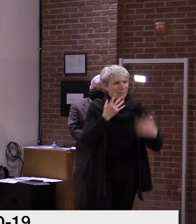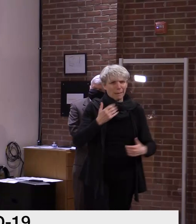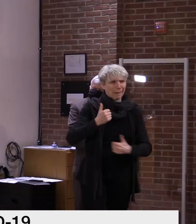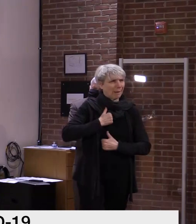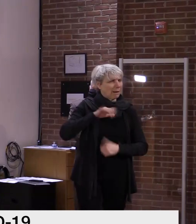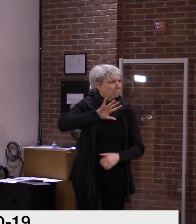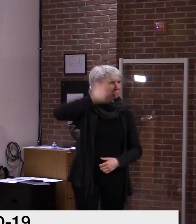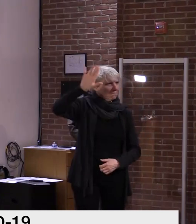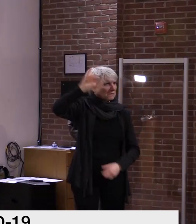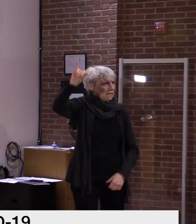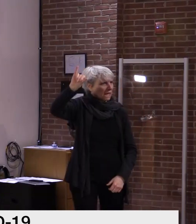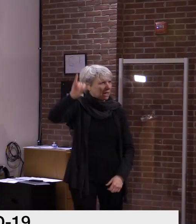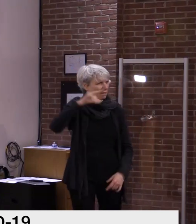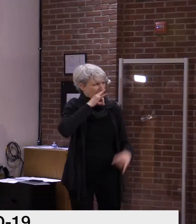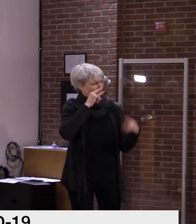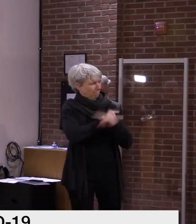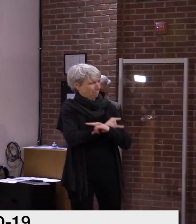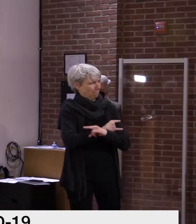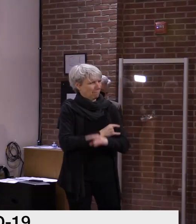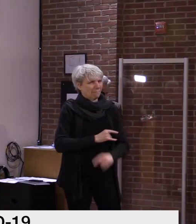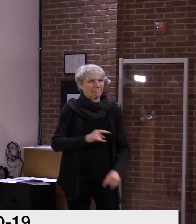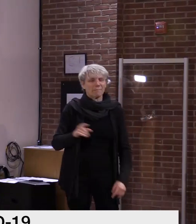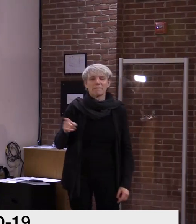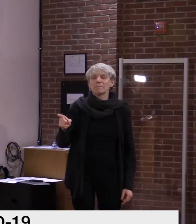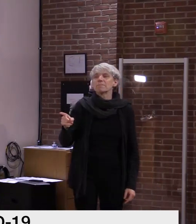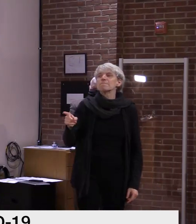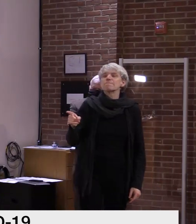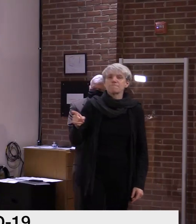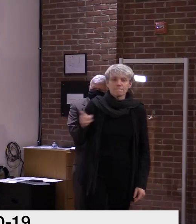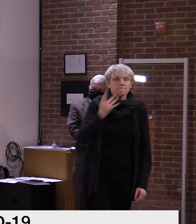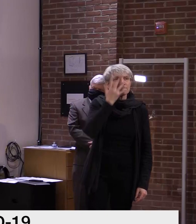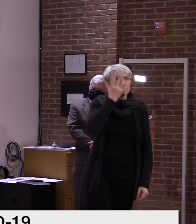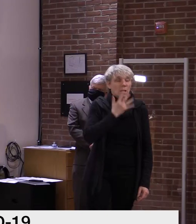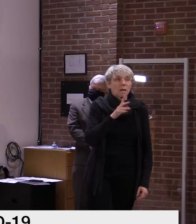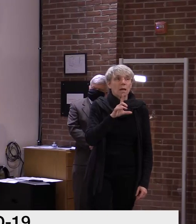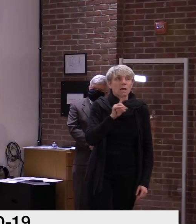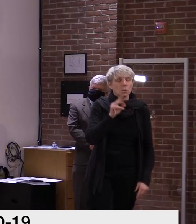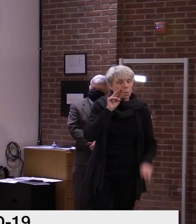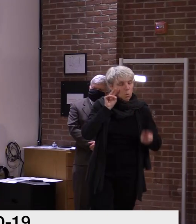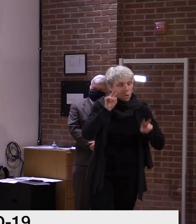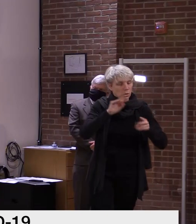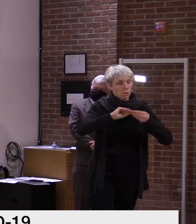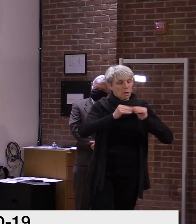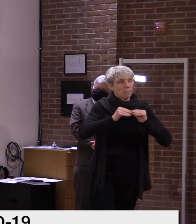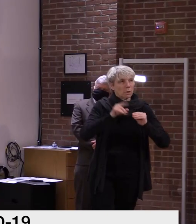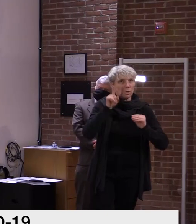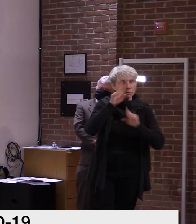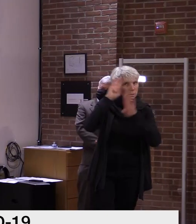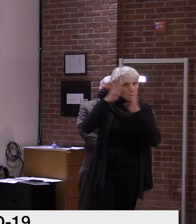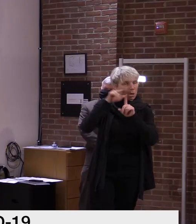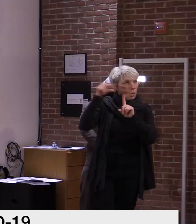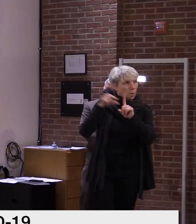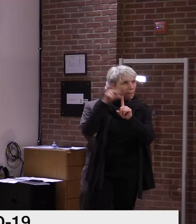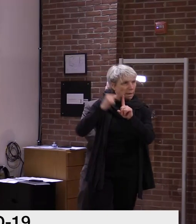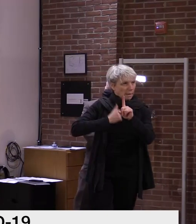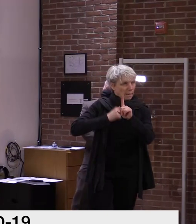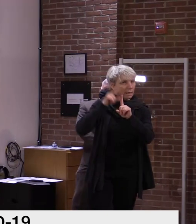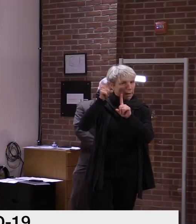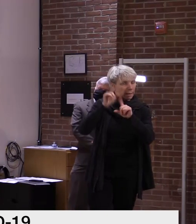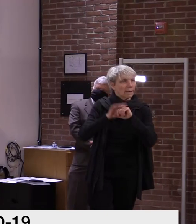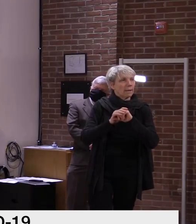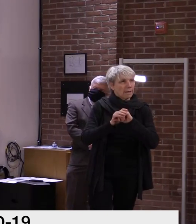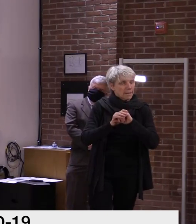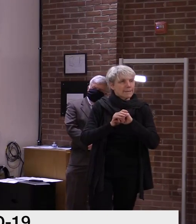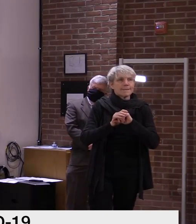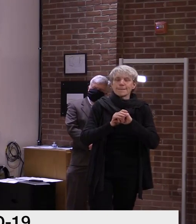Yeah. Unfortunately, and we, you know, I keep track of the numbers in Quebec in particular, and they